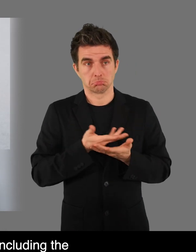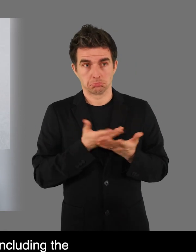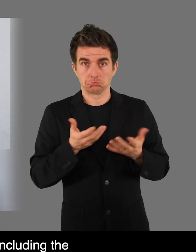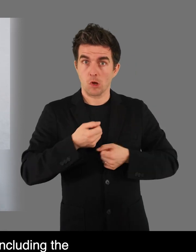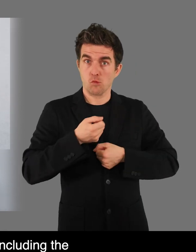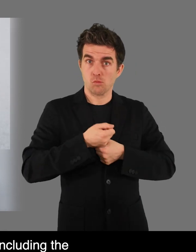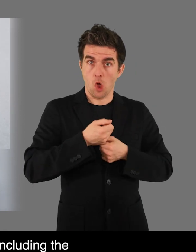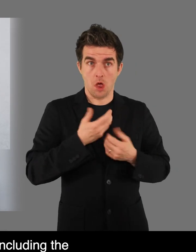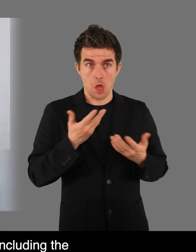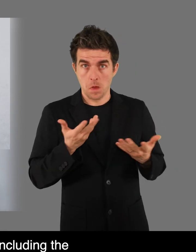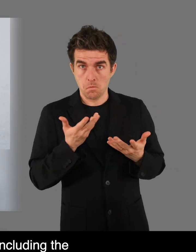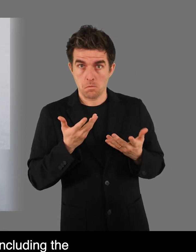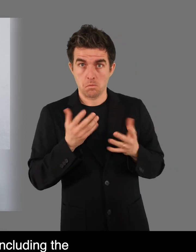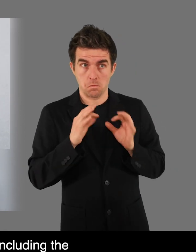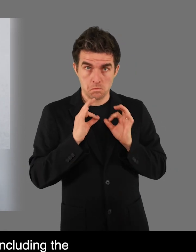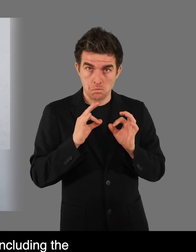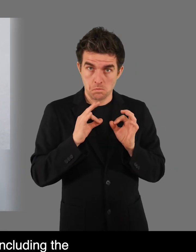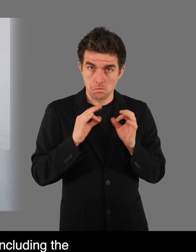the current